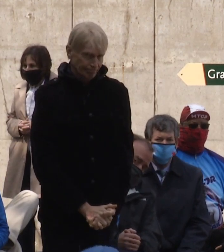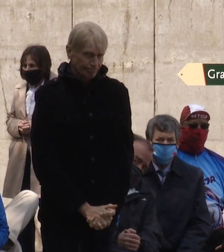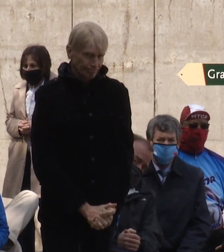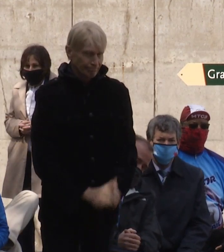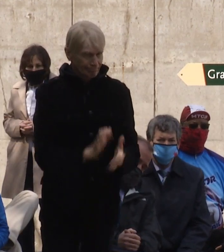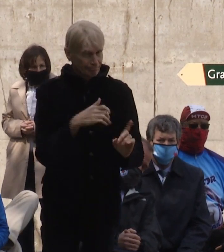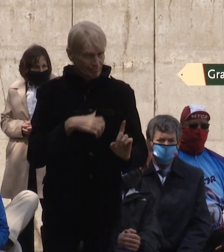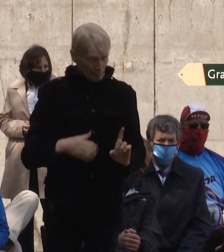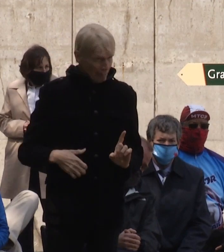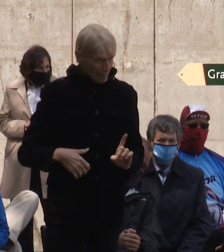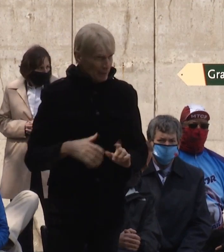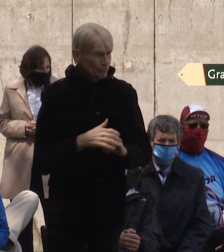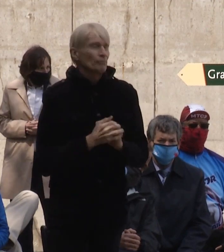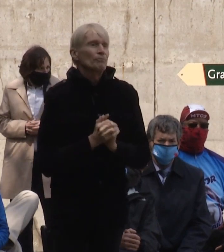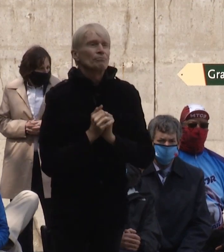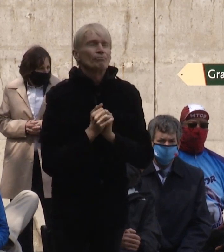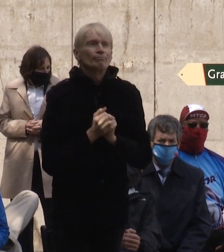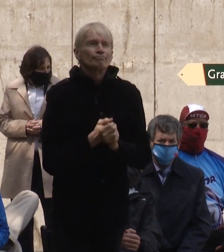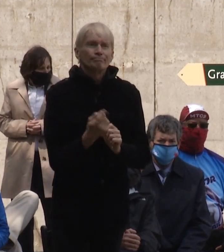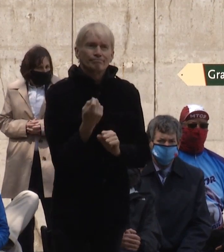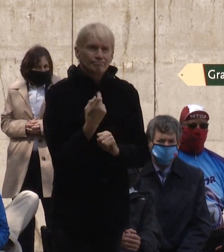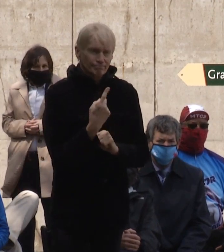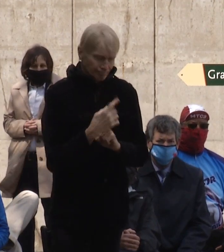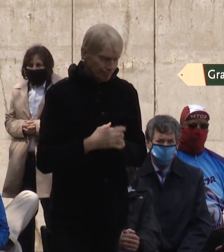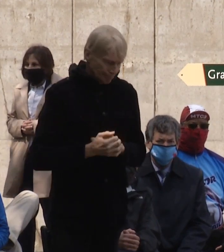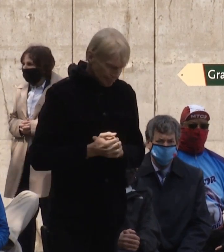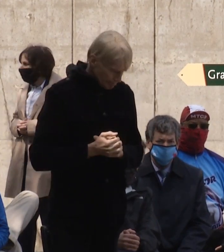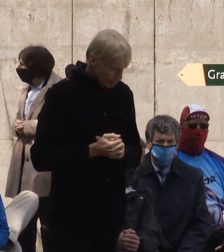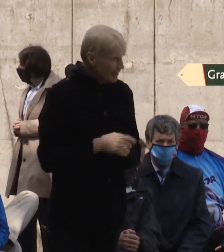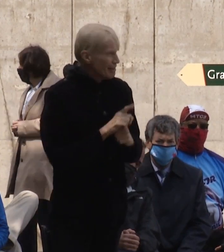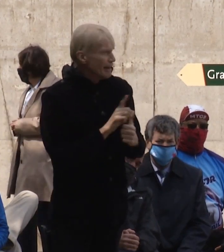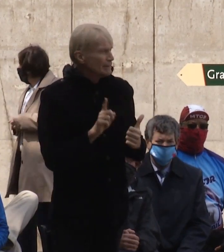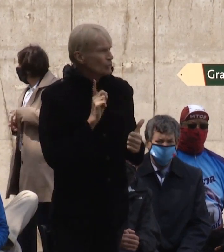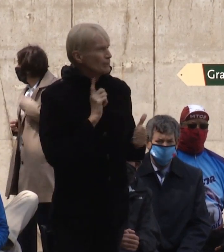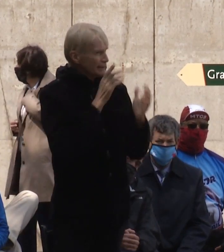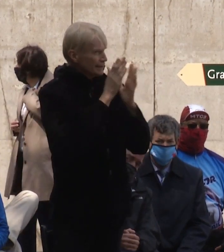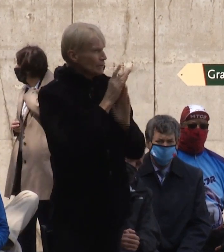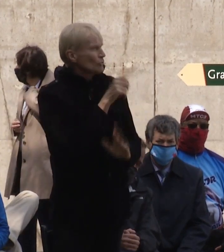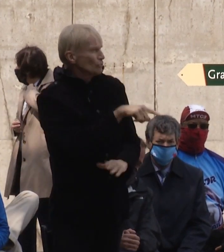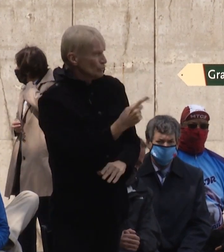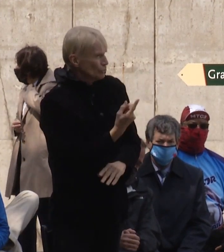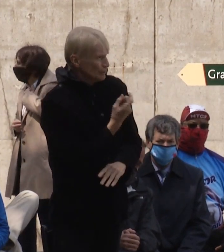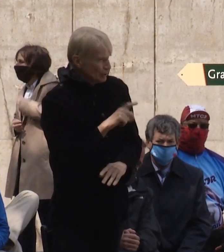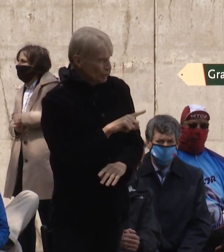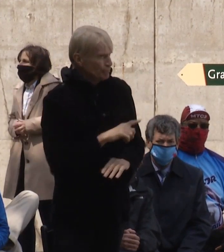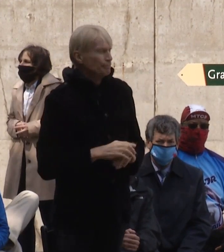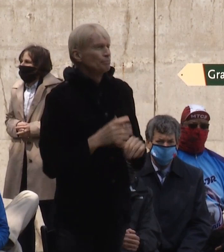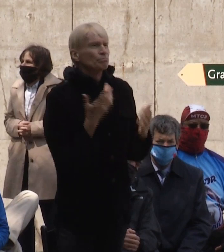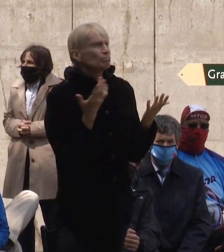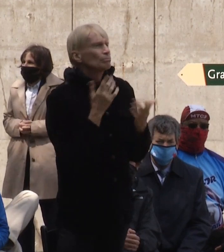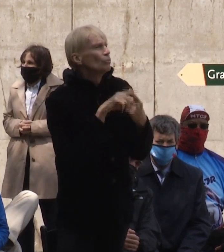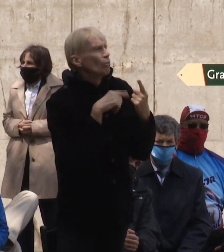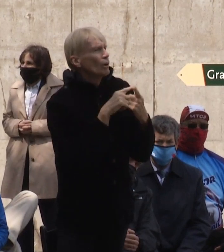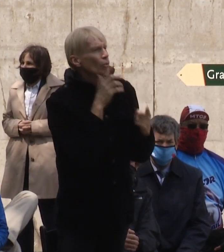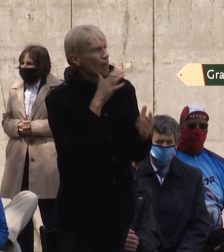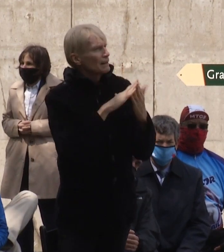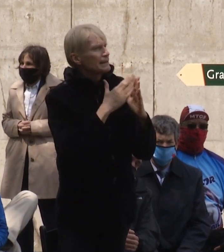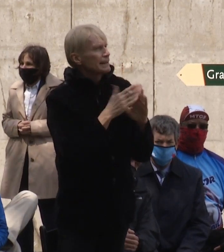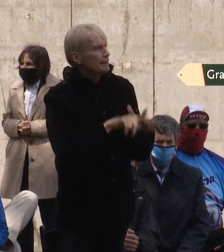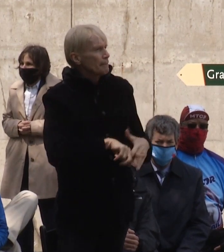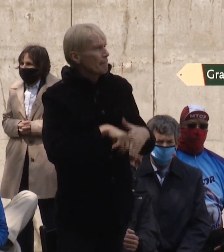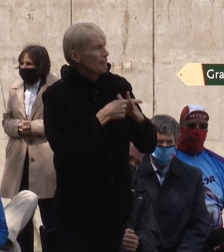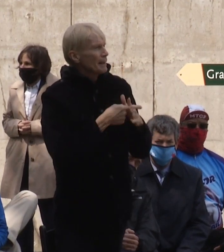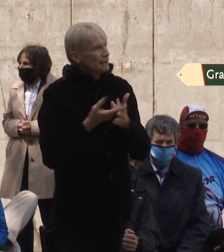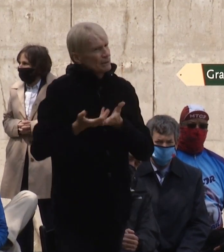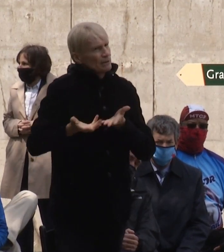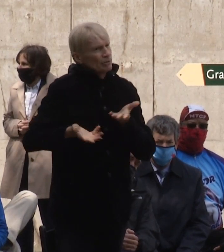Hey, Mayor Lightfoot. I'm calling Block Club Chicago just to follow up for my questions last week for a story that we're doing. When will the city start surveying city